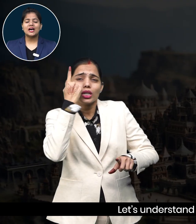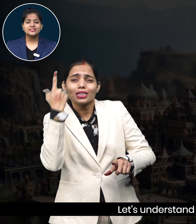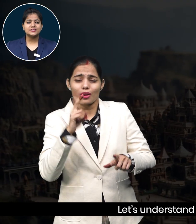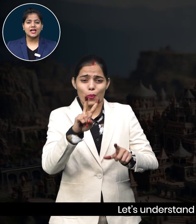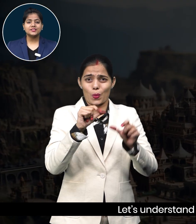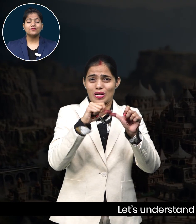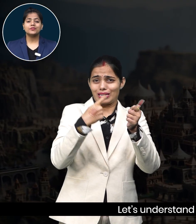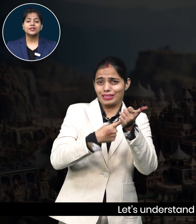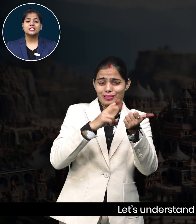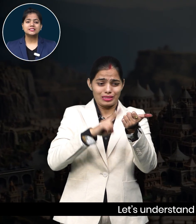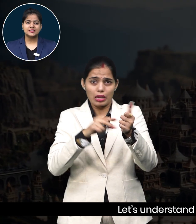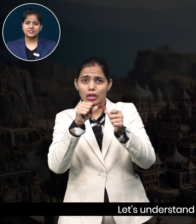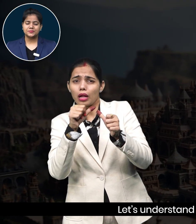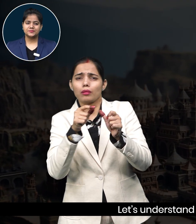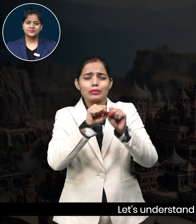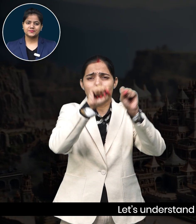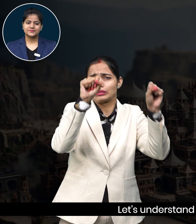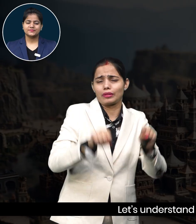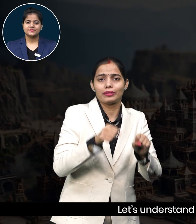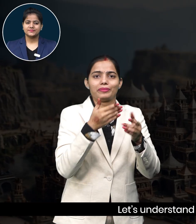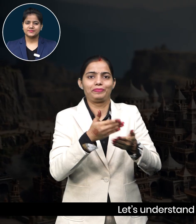Let's understand the Varna system.